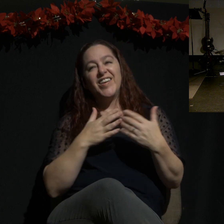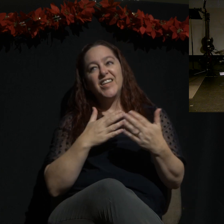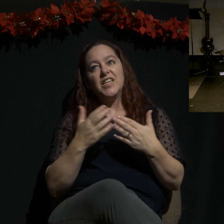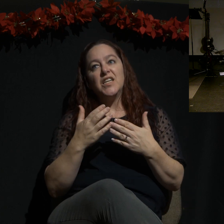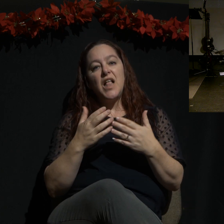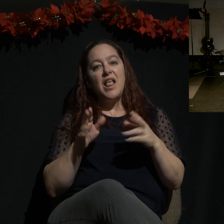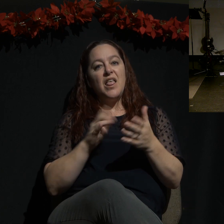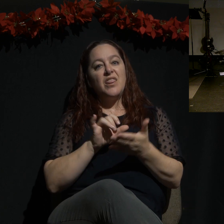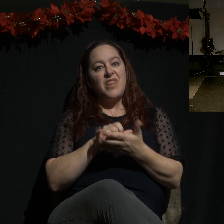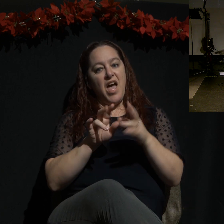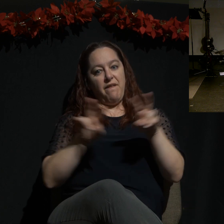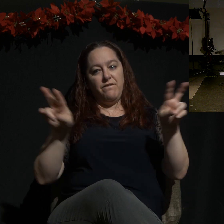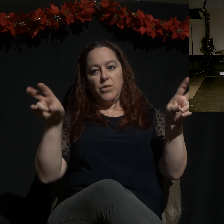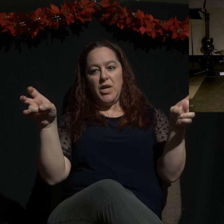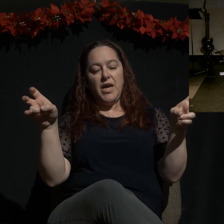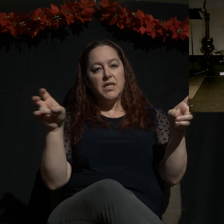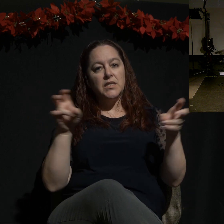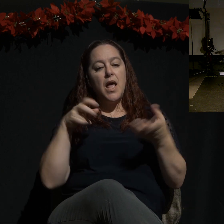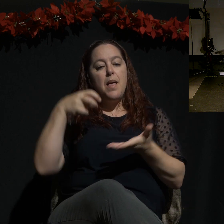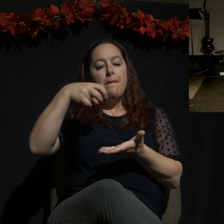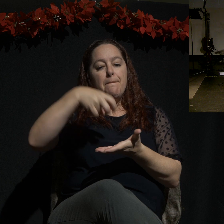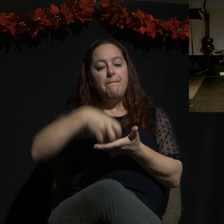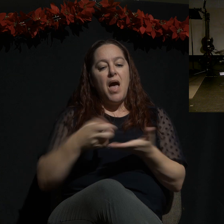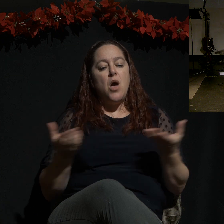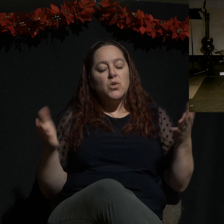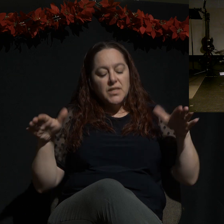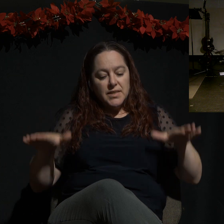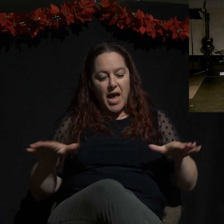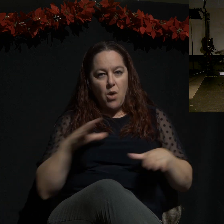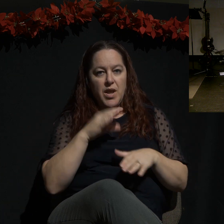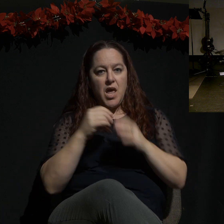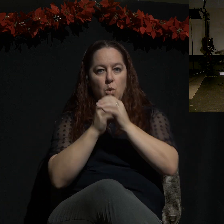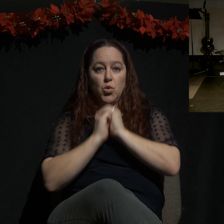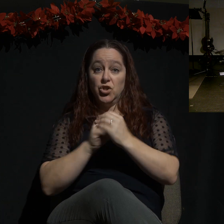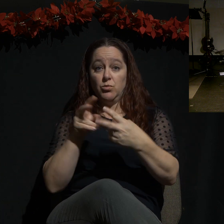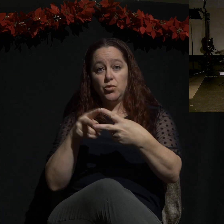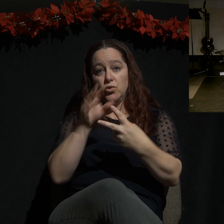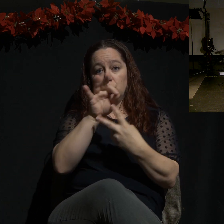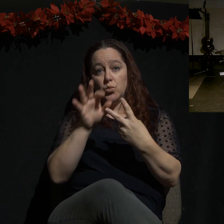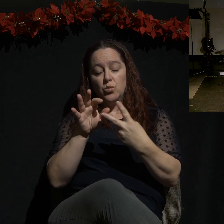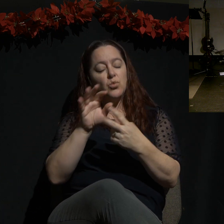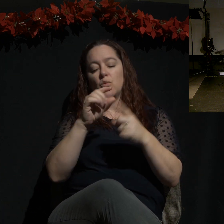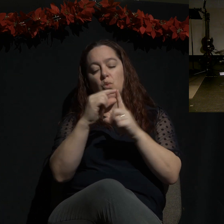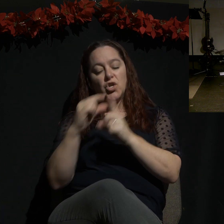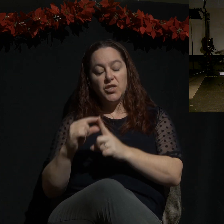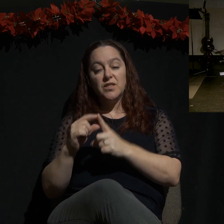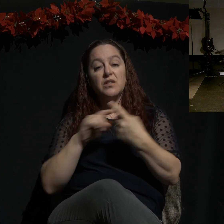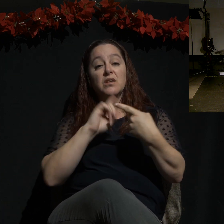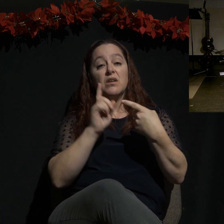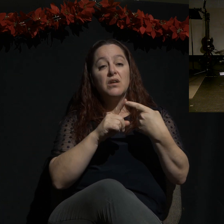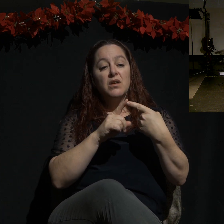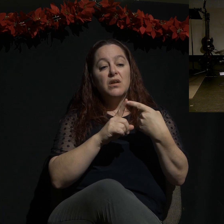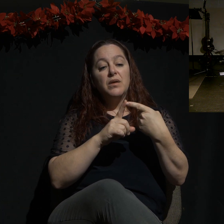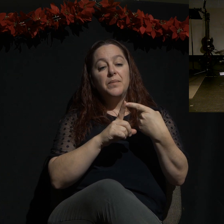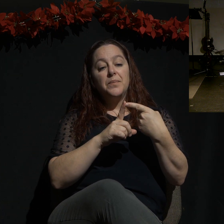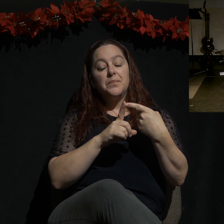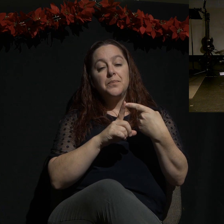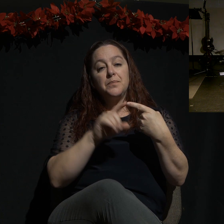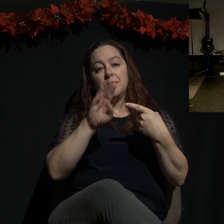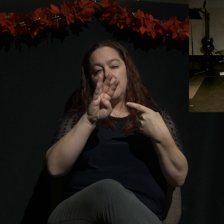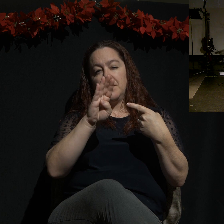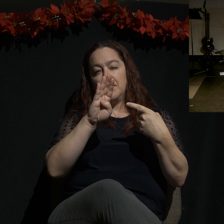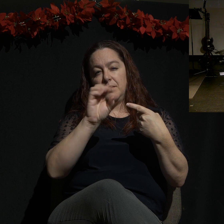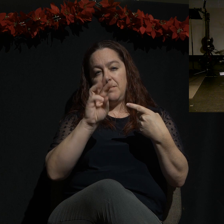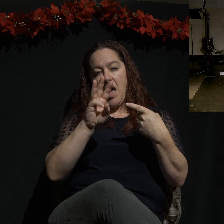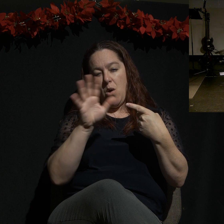this phrase, they bowed down and they worshiped. So it's two words here. The first word is, well, we're